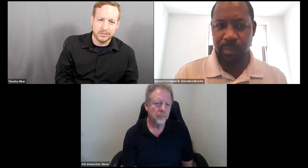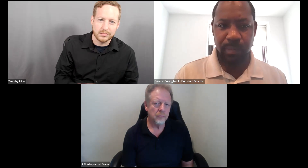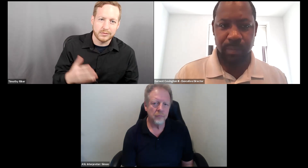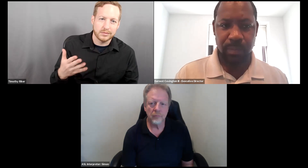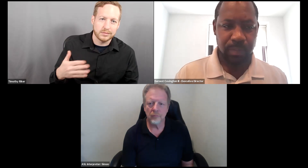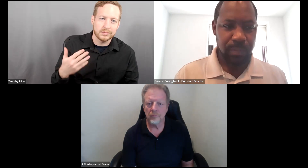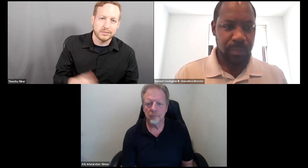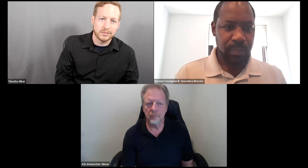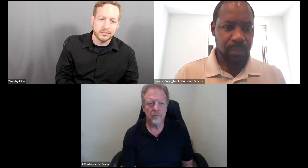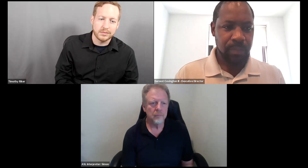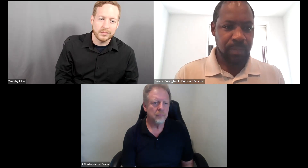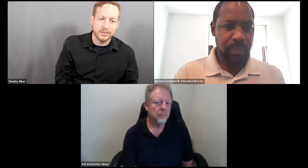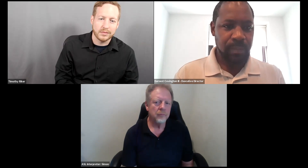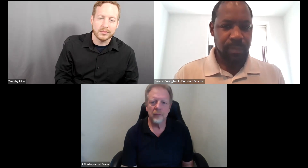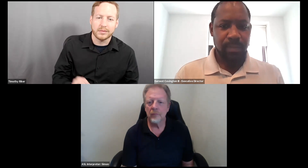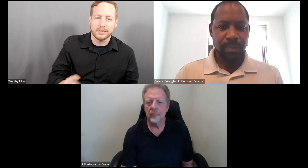Okay.